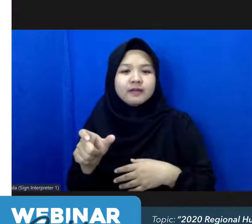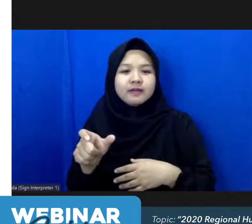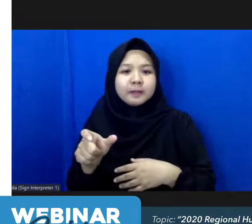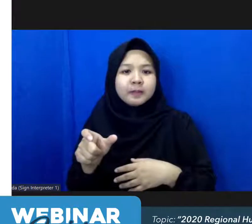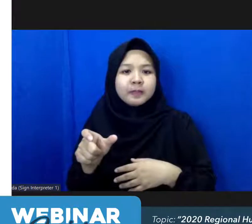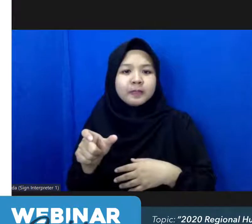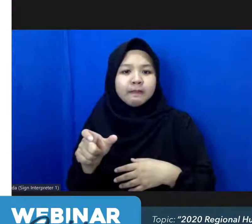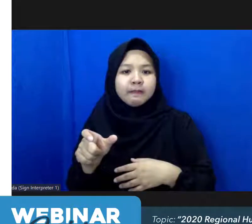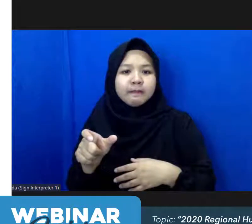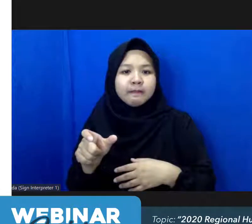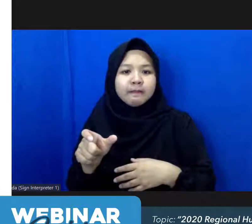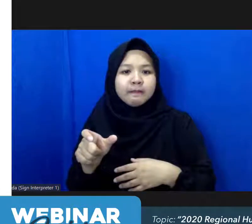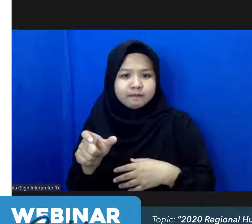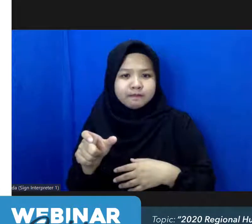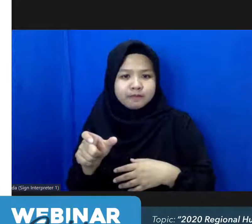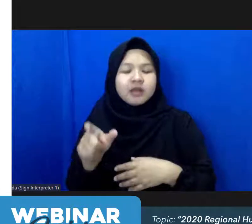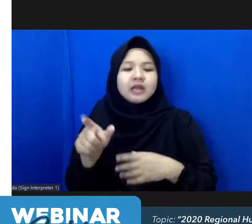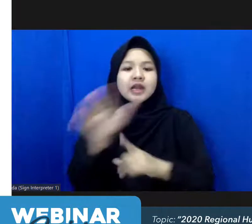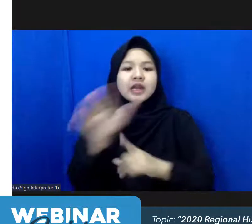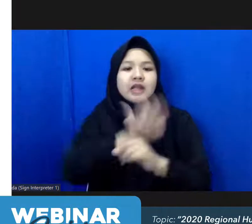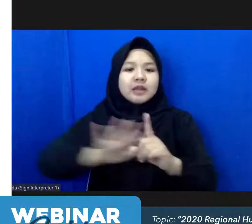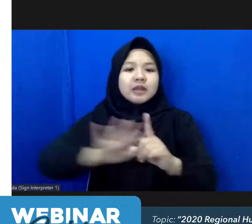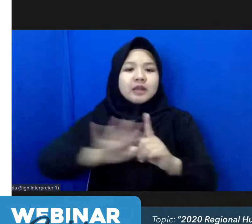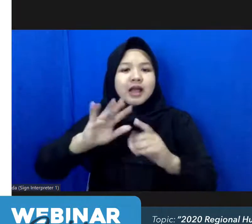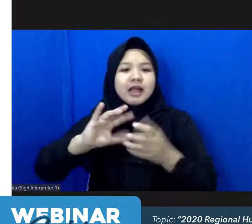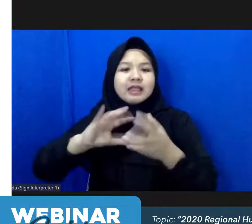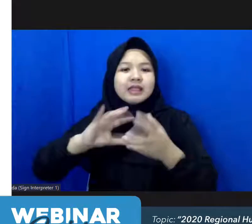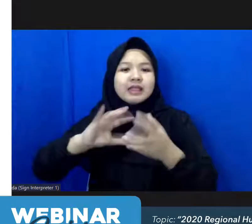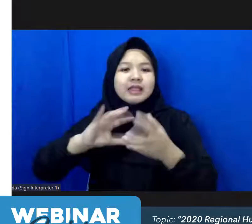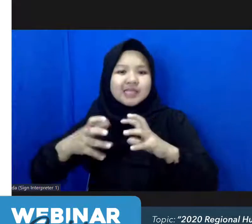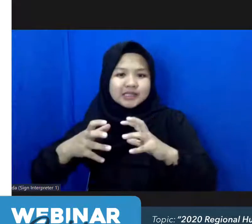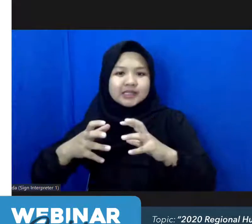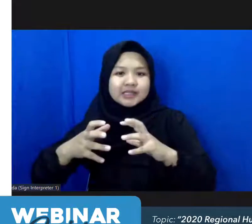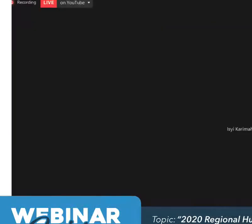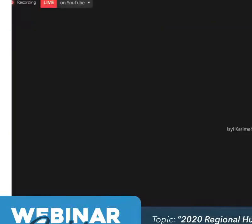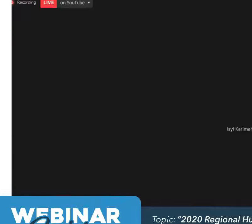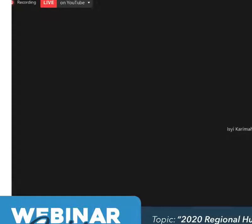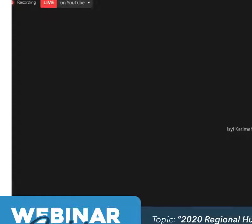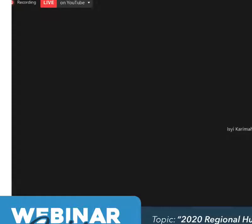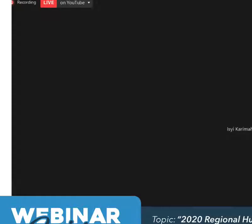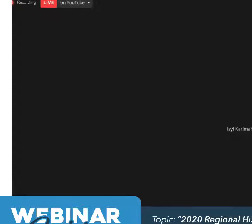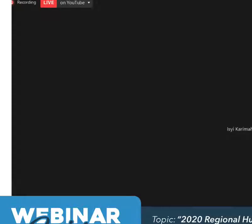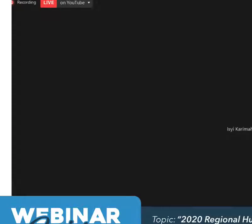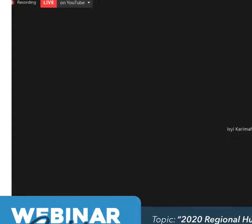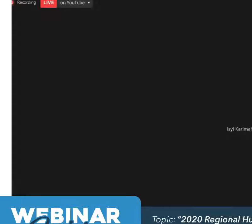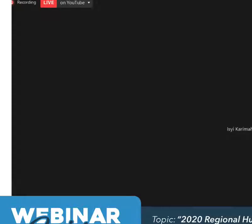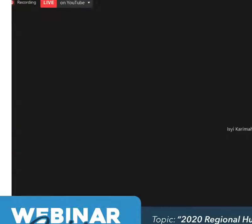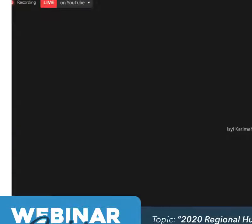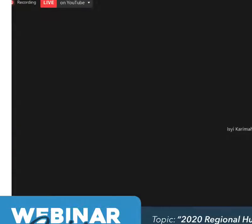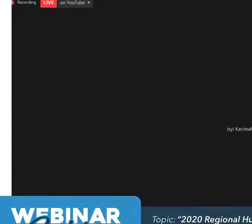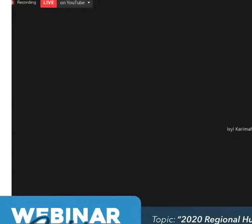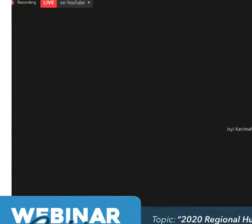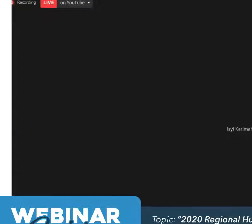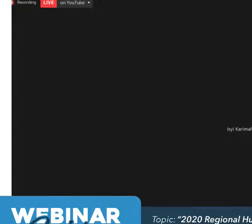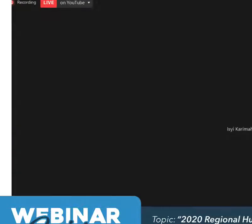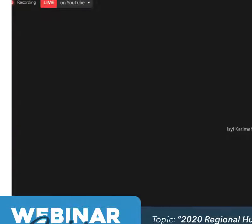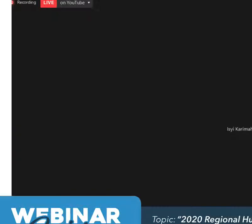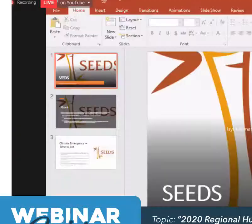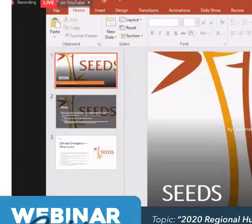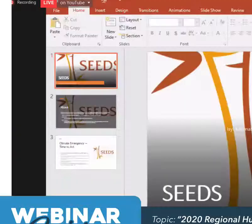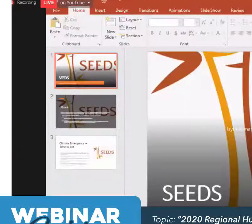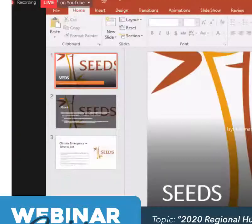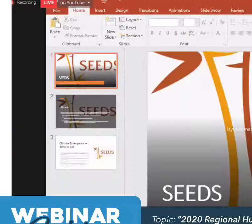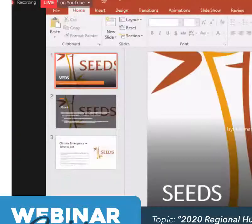well as social background, we firmly believe that the way to